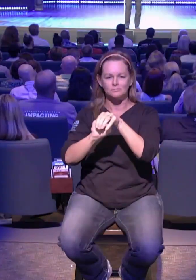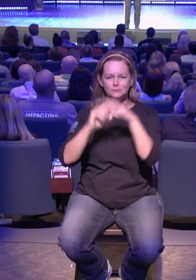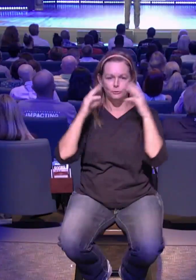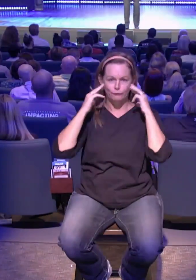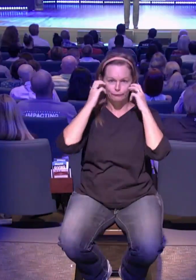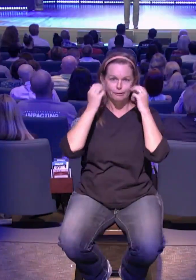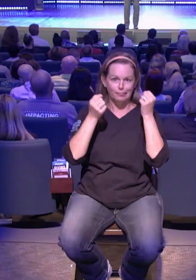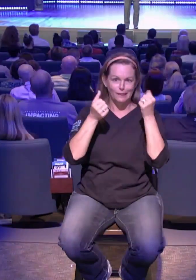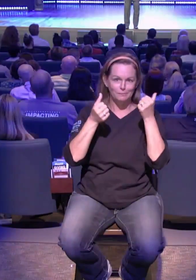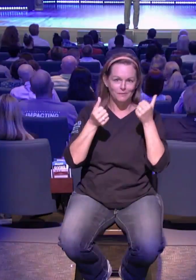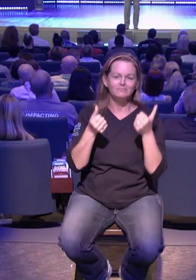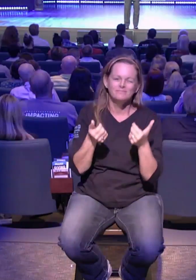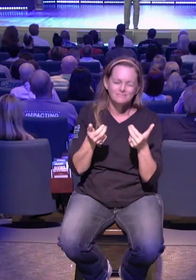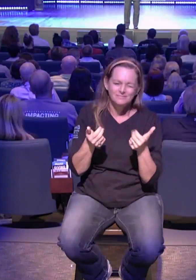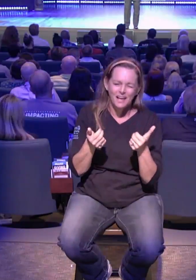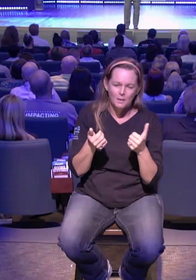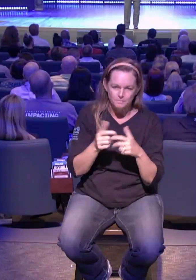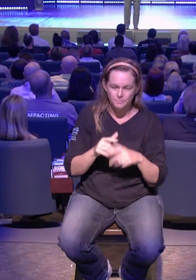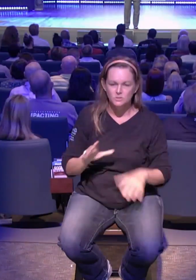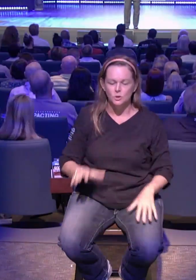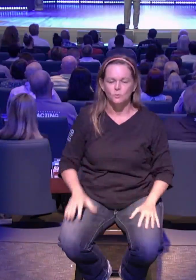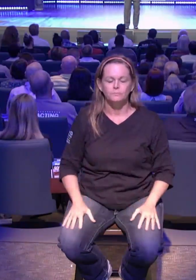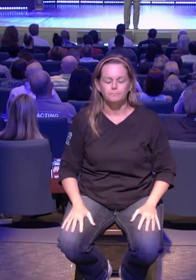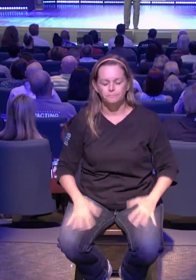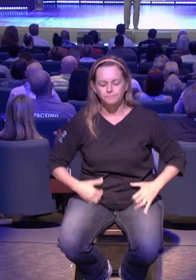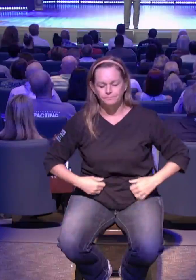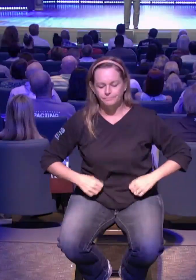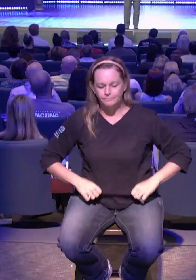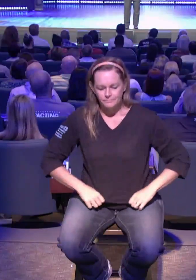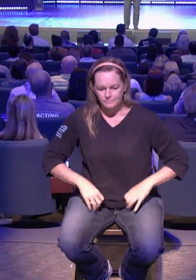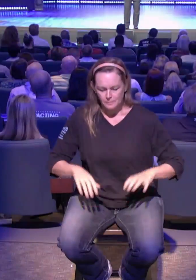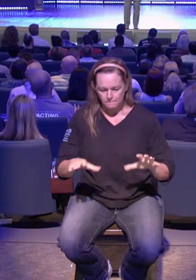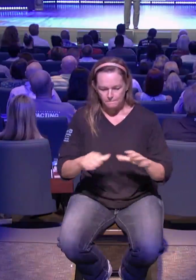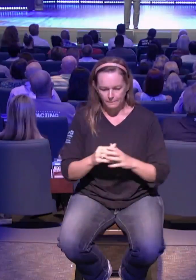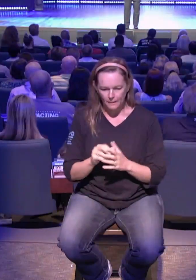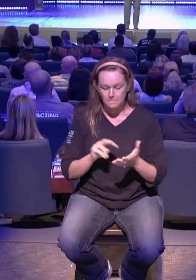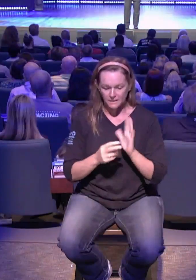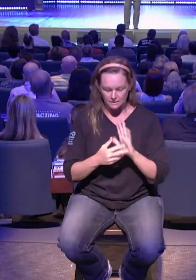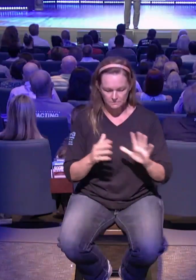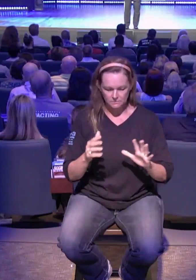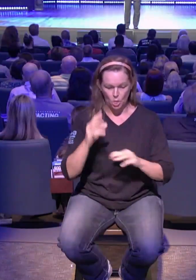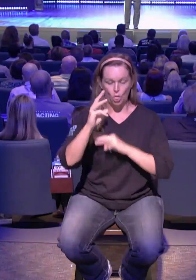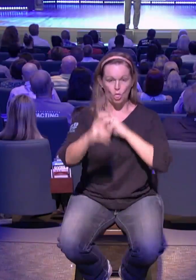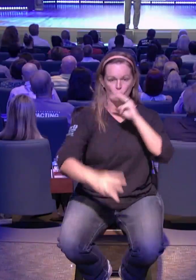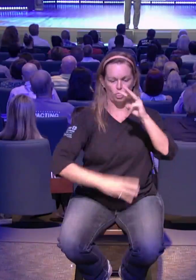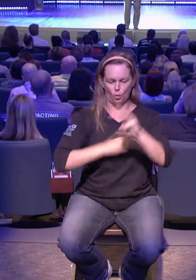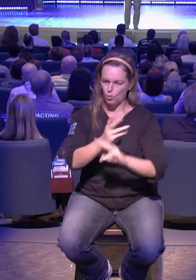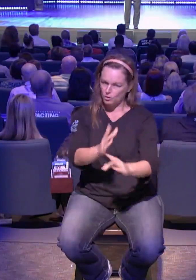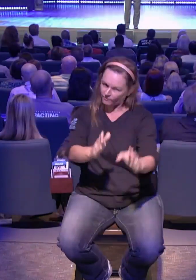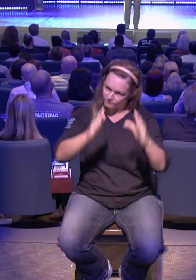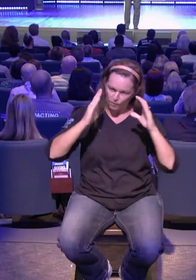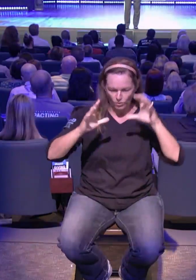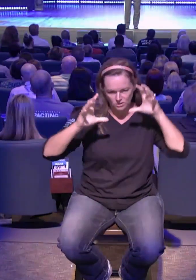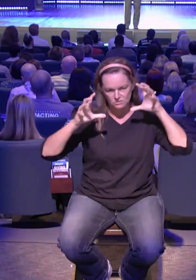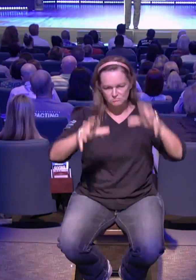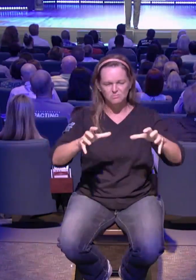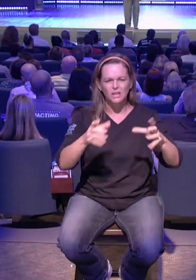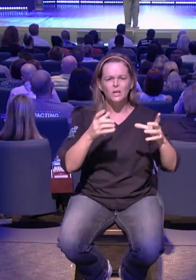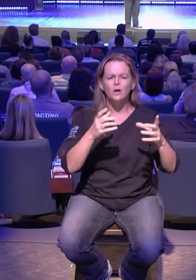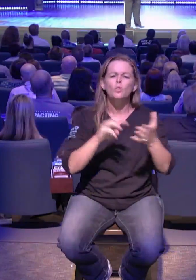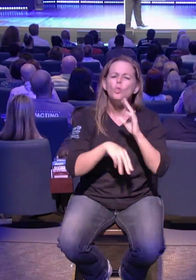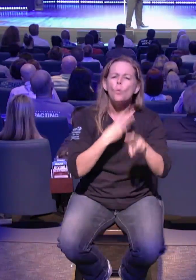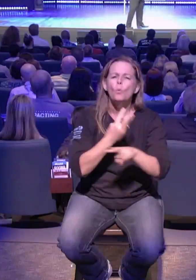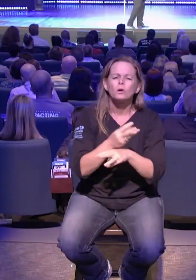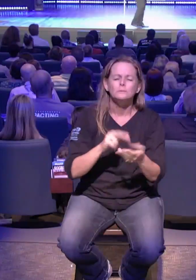If something's peripheral, it's out here. You can barely see it, but you can see it. But it's not the center of your focus. And Paul says